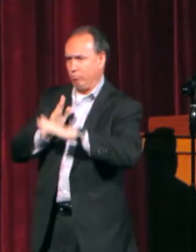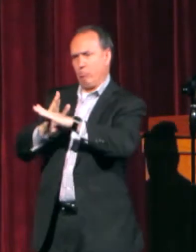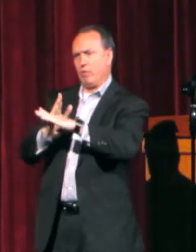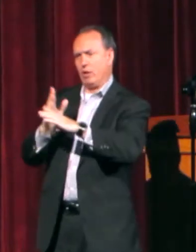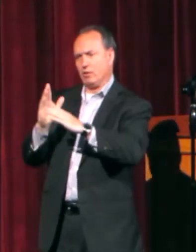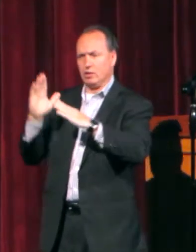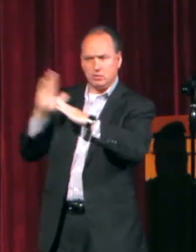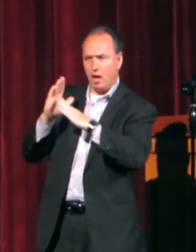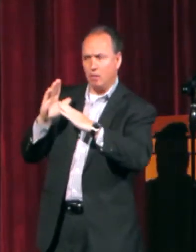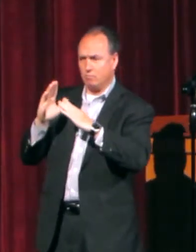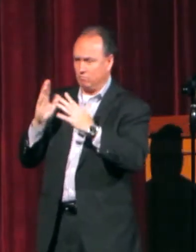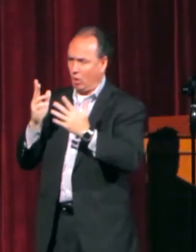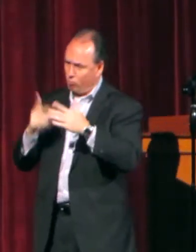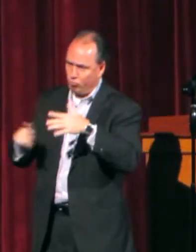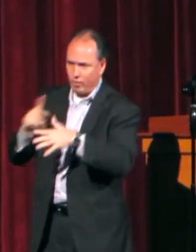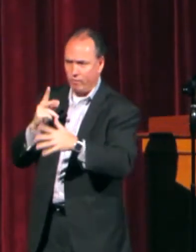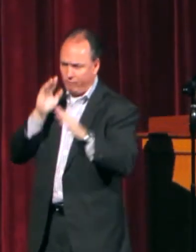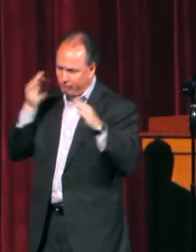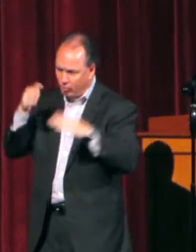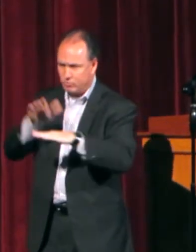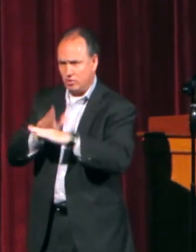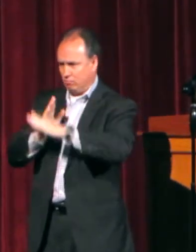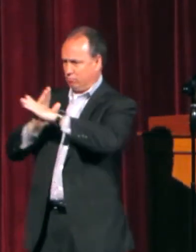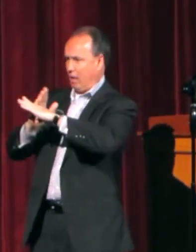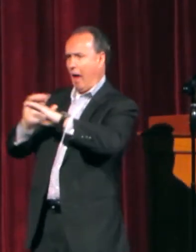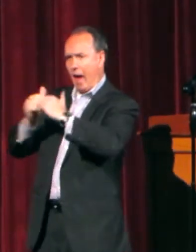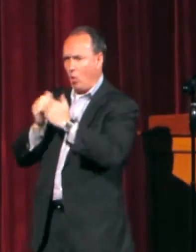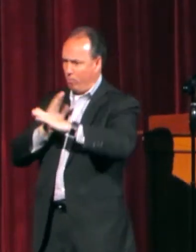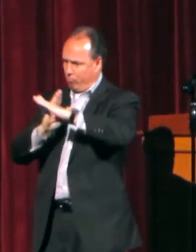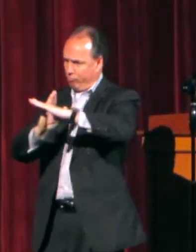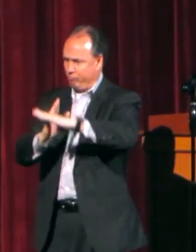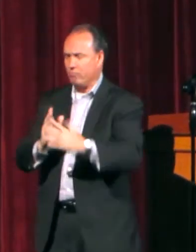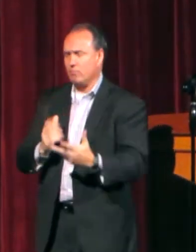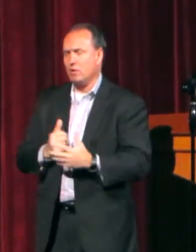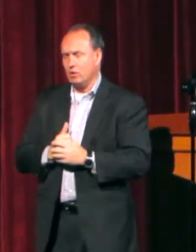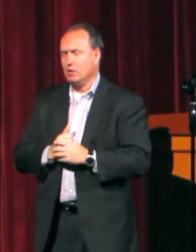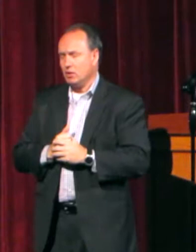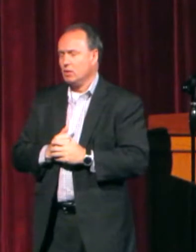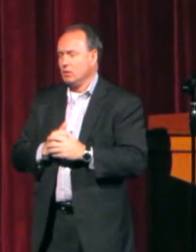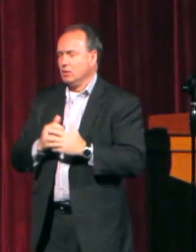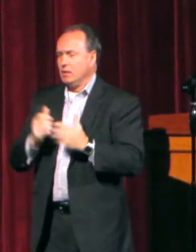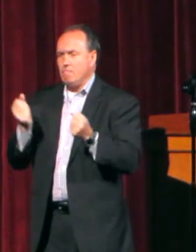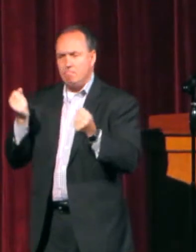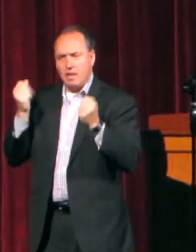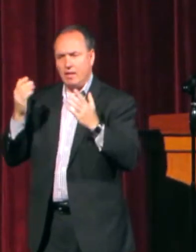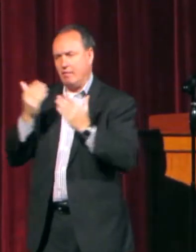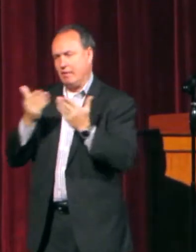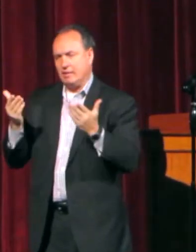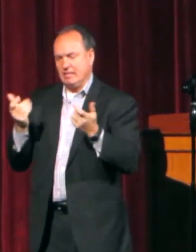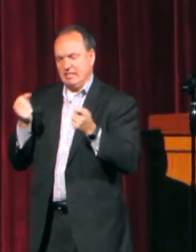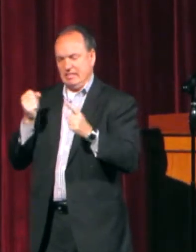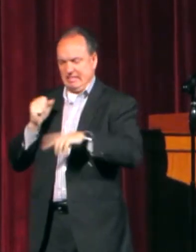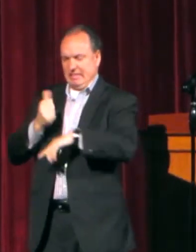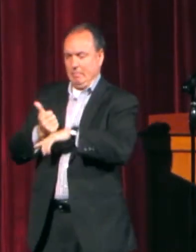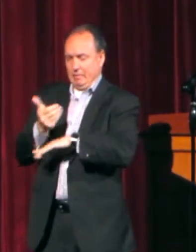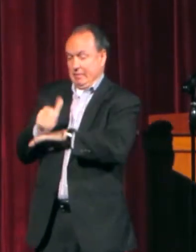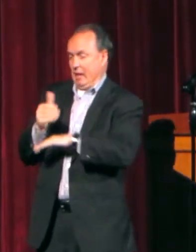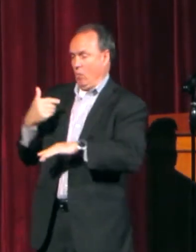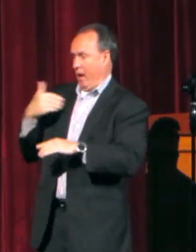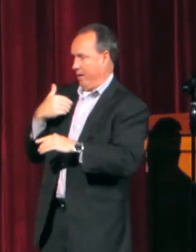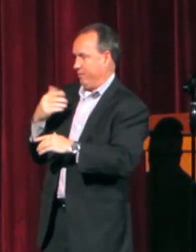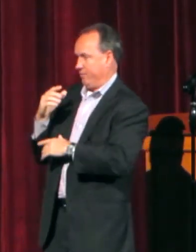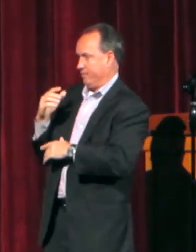thing that we're focused on, and we've put a number of things in place on that. But tonight, we're going to